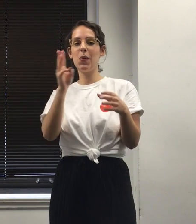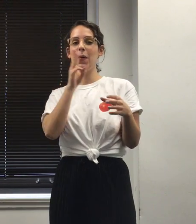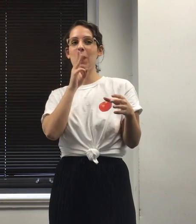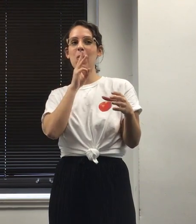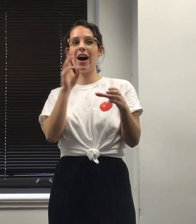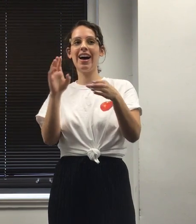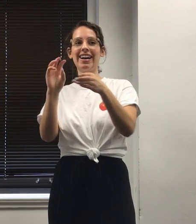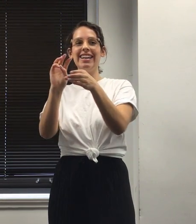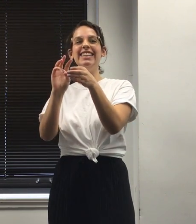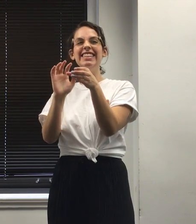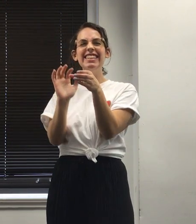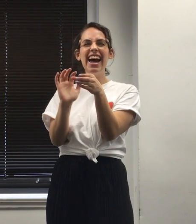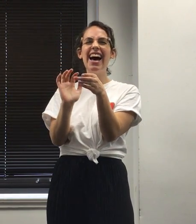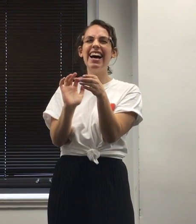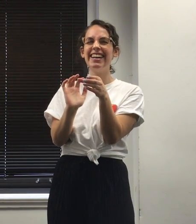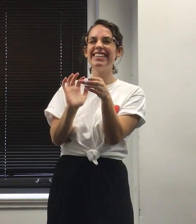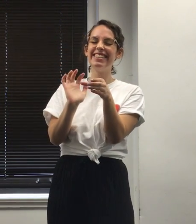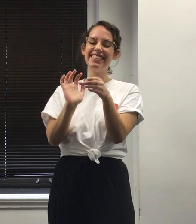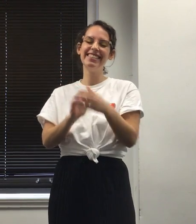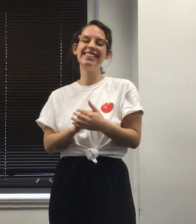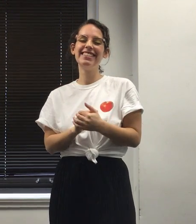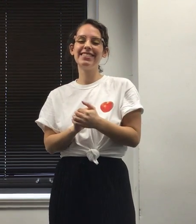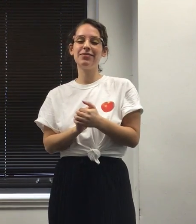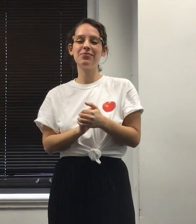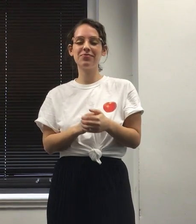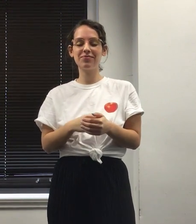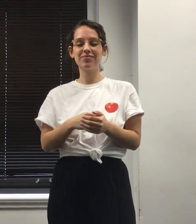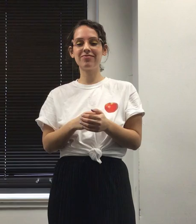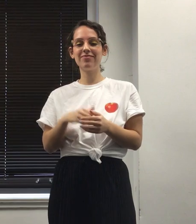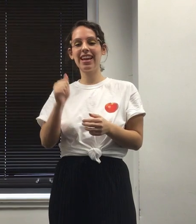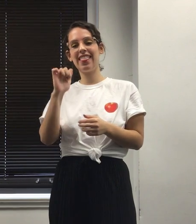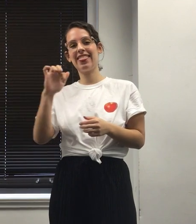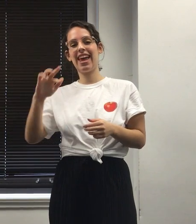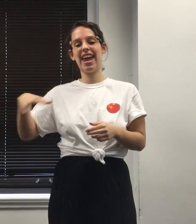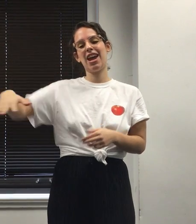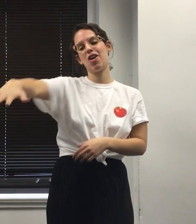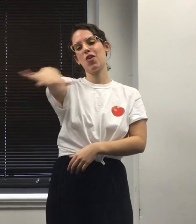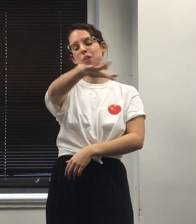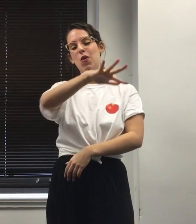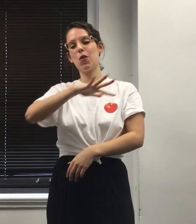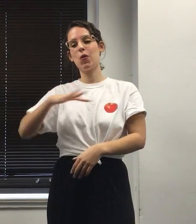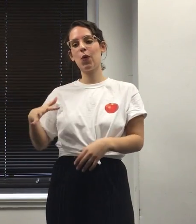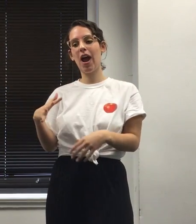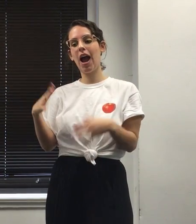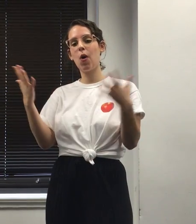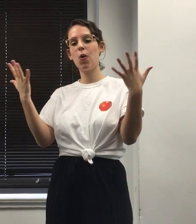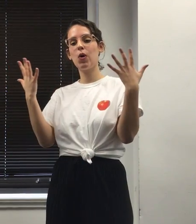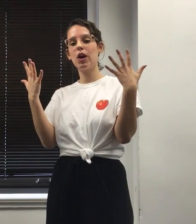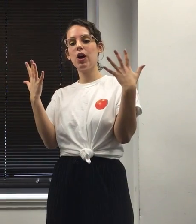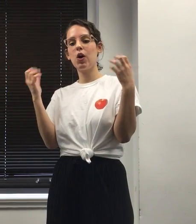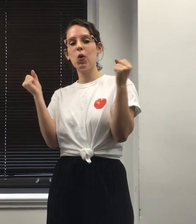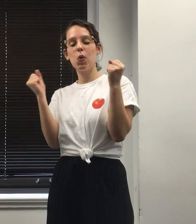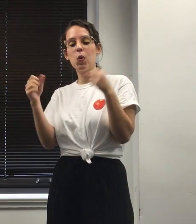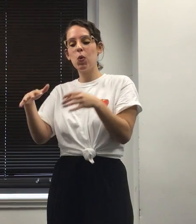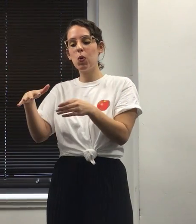I Because threw it's you off, cool. didn't I? What's that do to the air around the Pepsi can? It cools it, and the water vapor in that air around the Pepsi